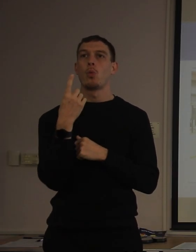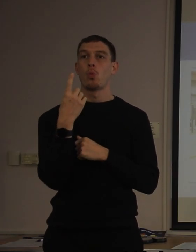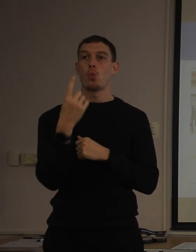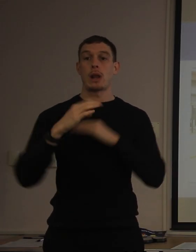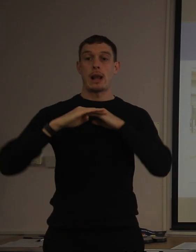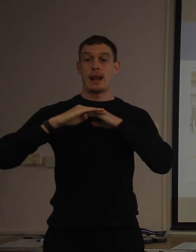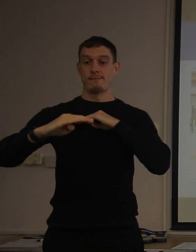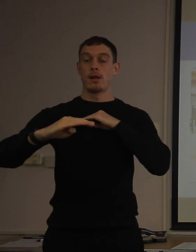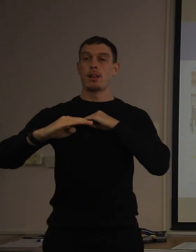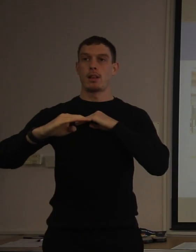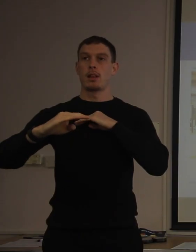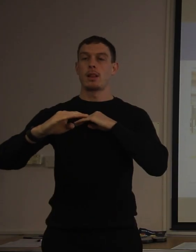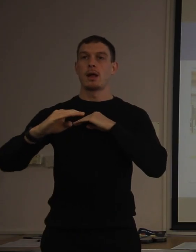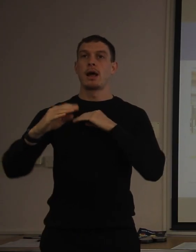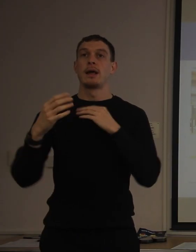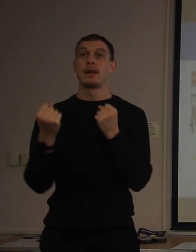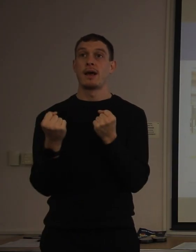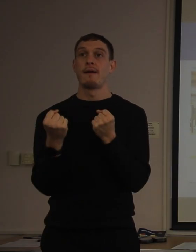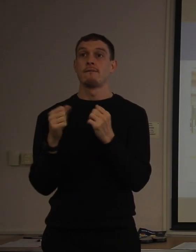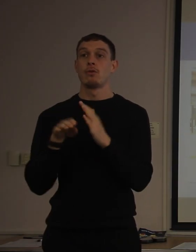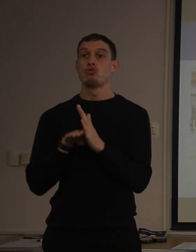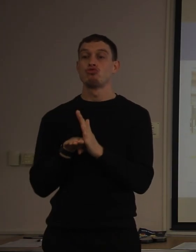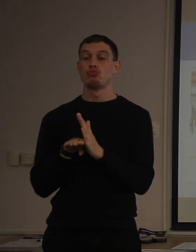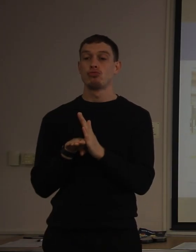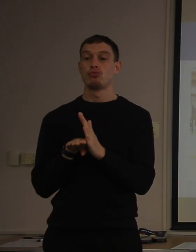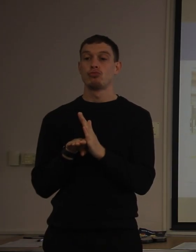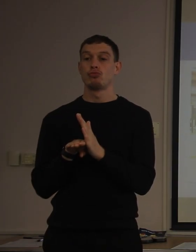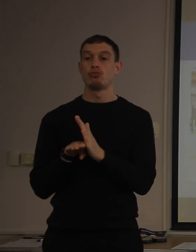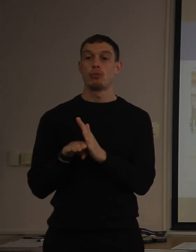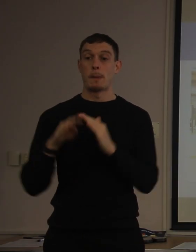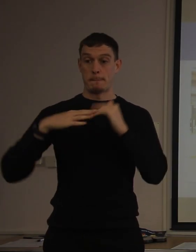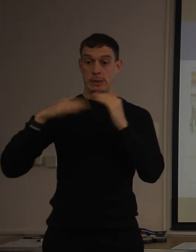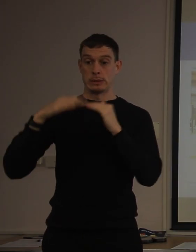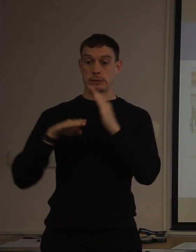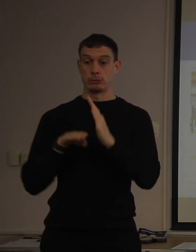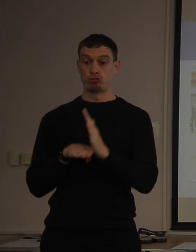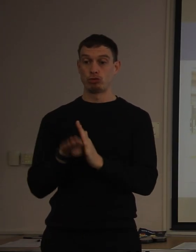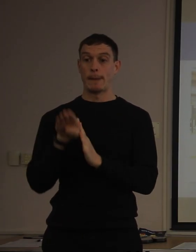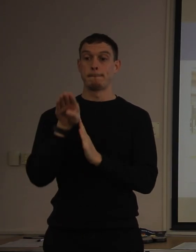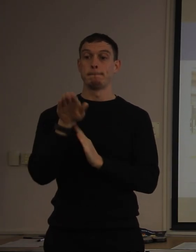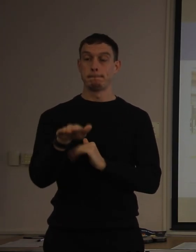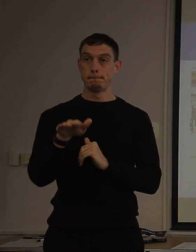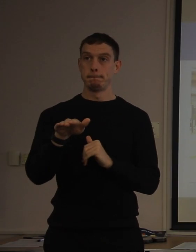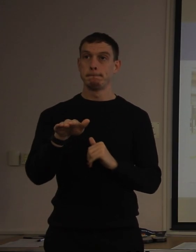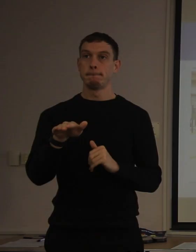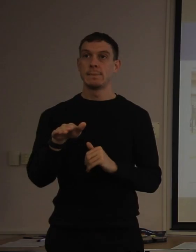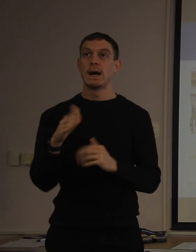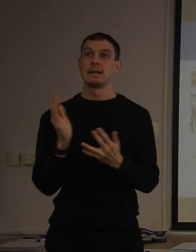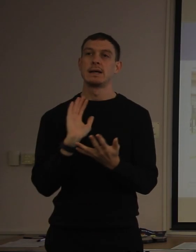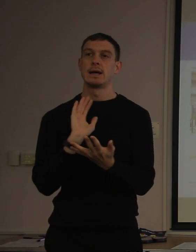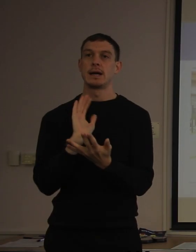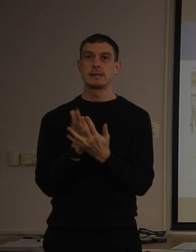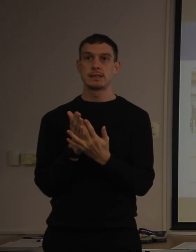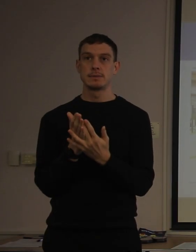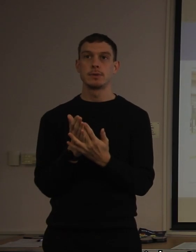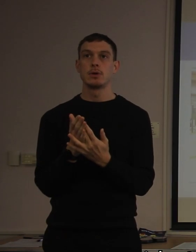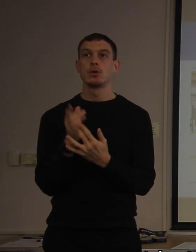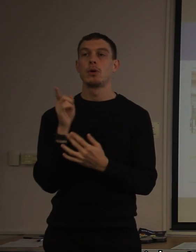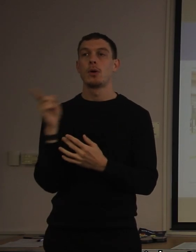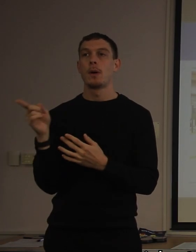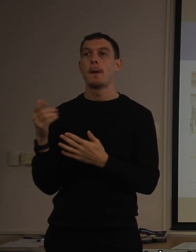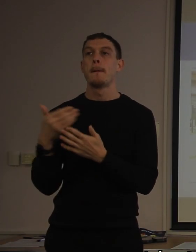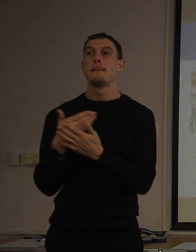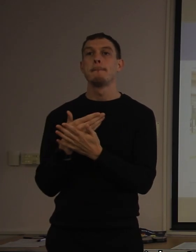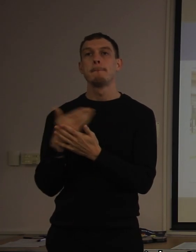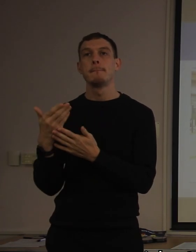level, and we do have a ramp to go into the building. We are also accessible on the park and ride.